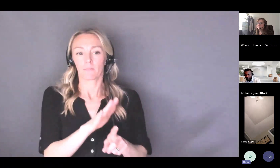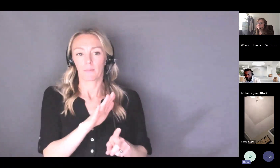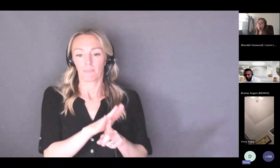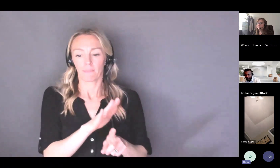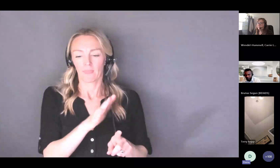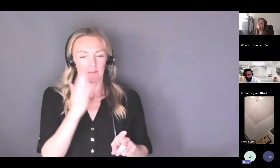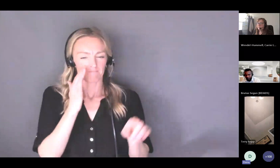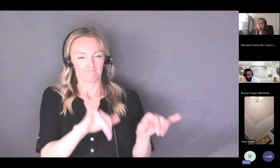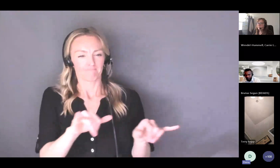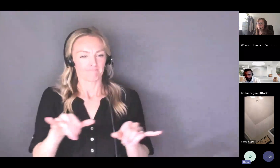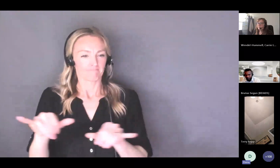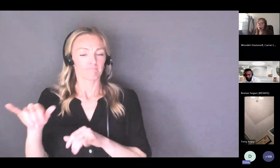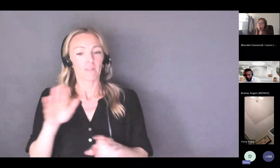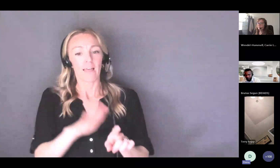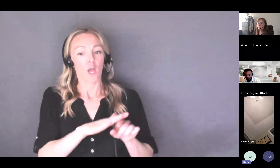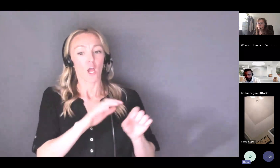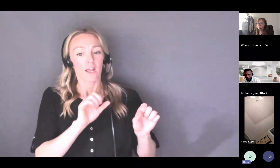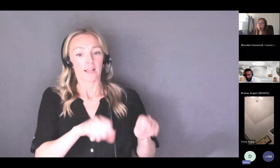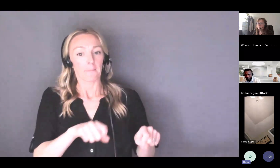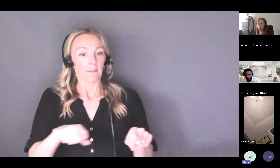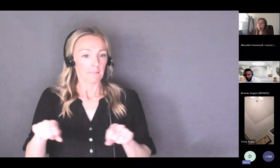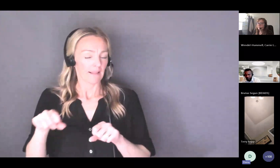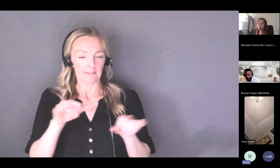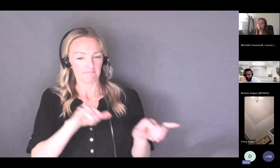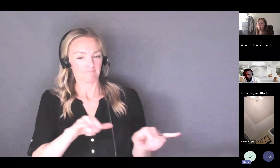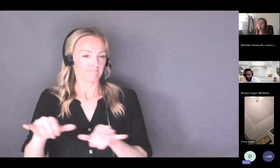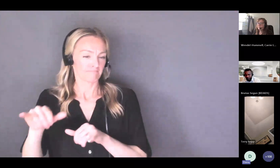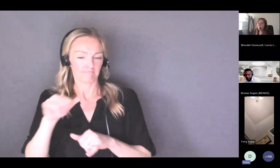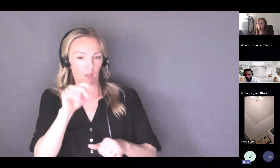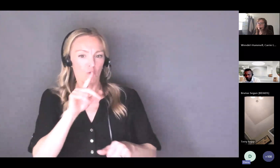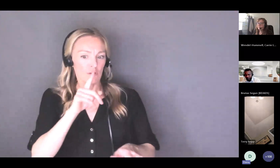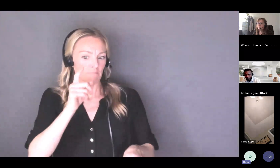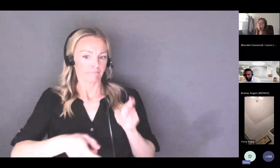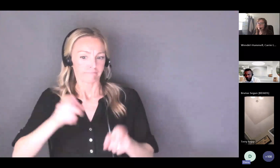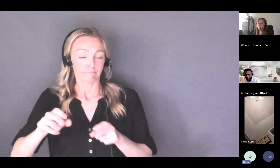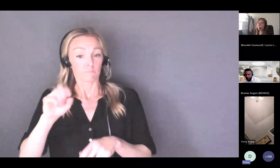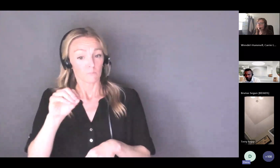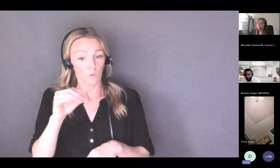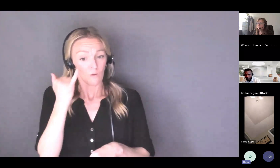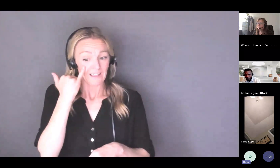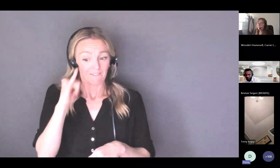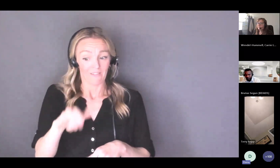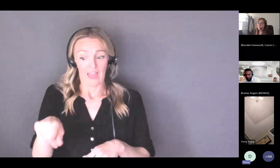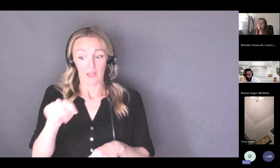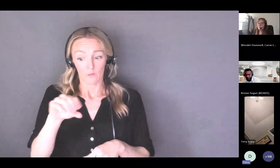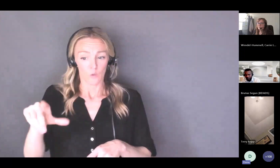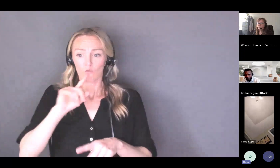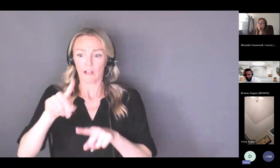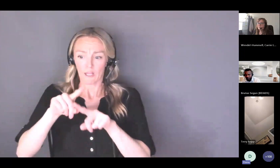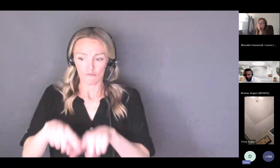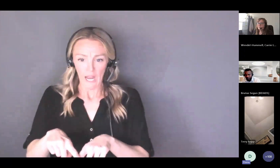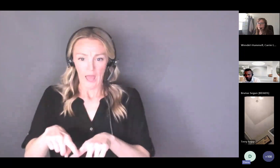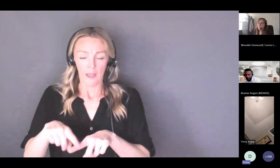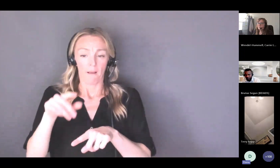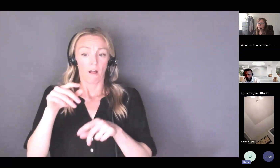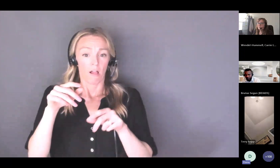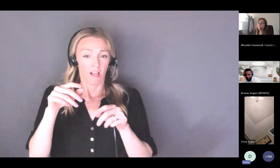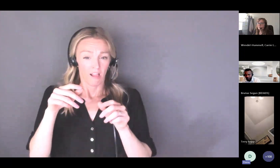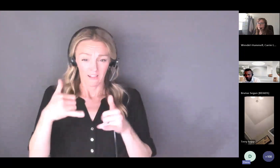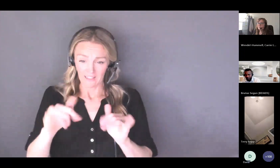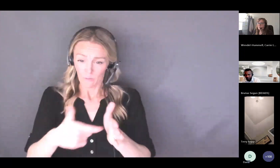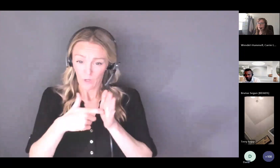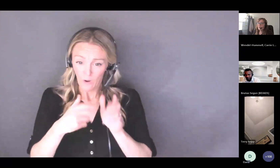you know, capabilities. So if this is a reliable measure of where they're at, will we still be required to do this